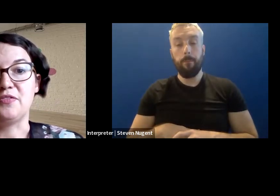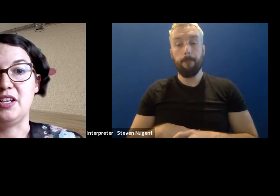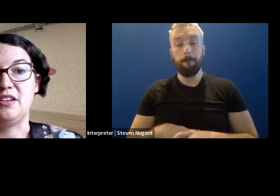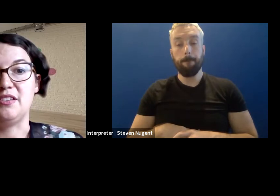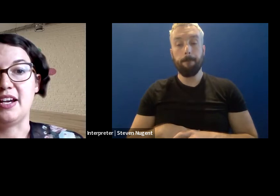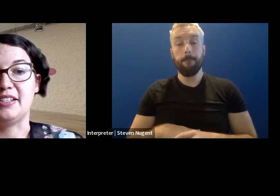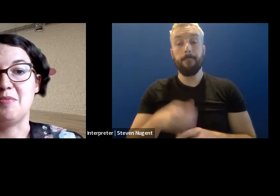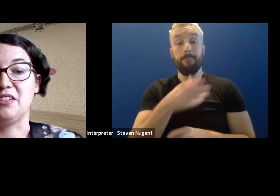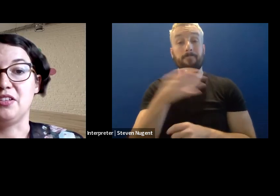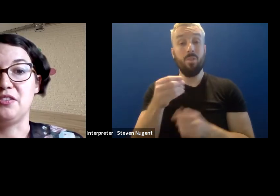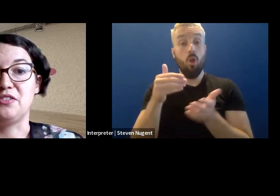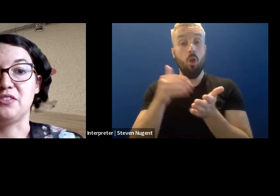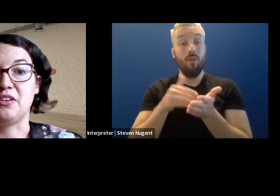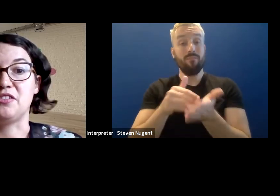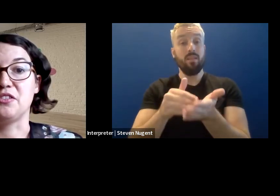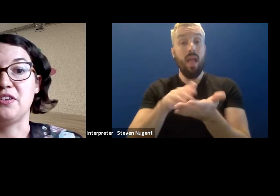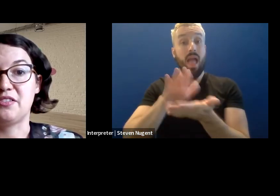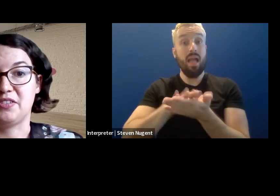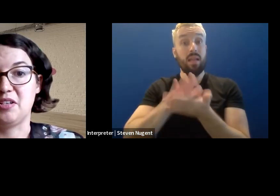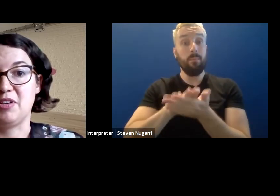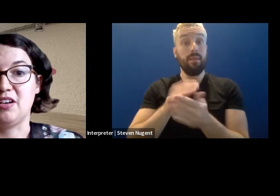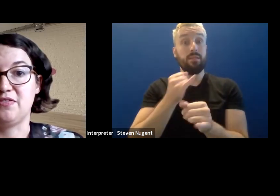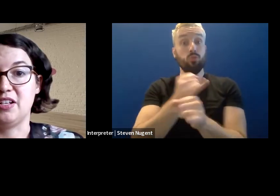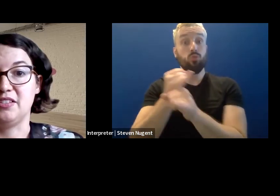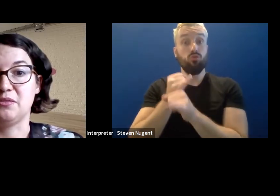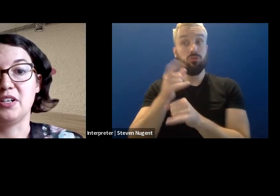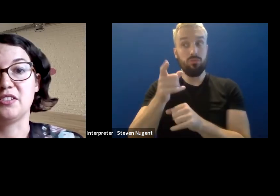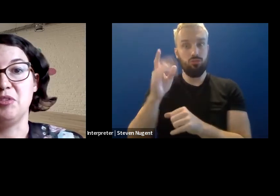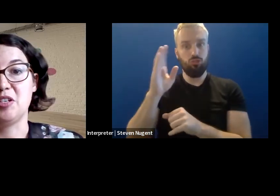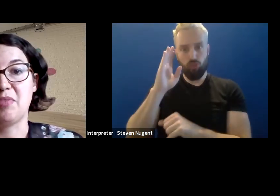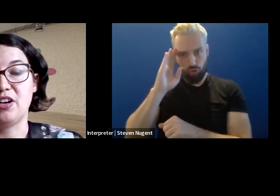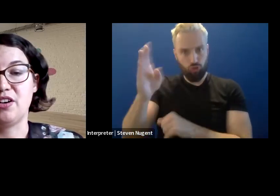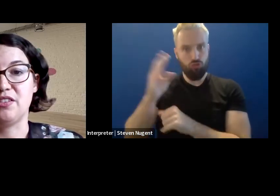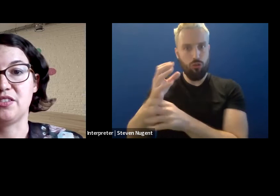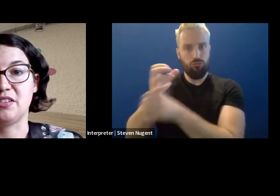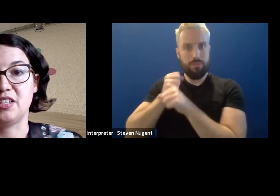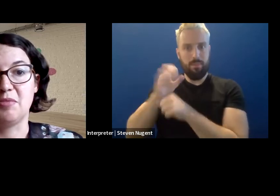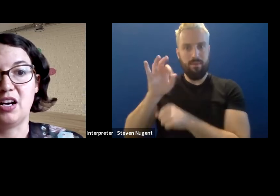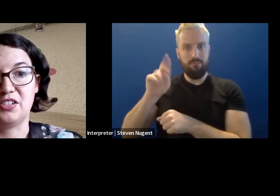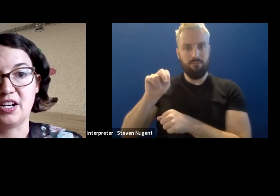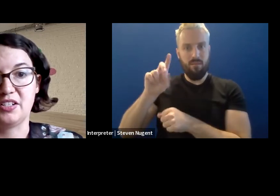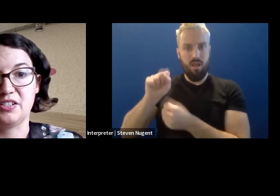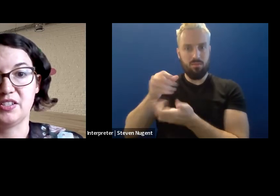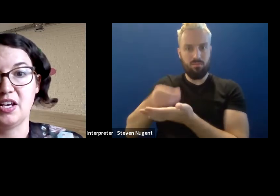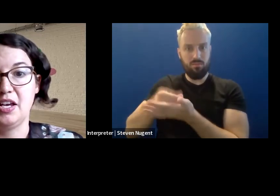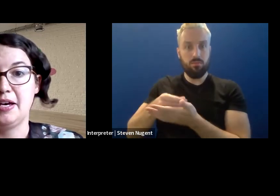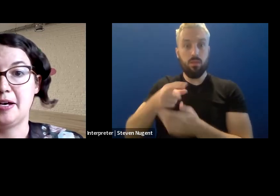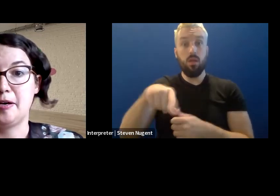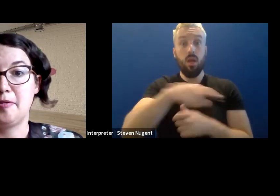And often the academic institutions are the direct recipient of funds, whereas community partners are